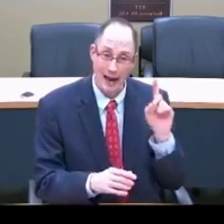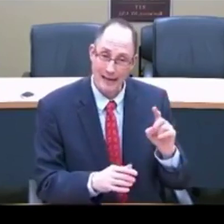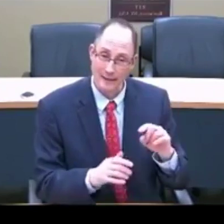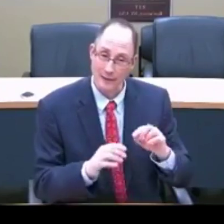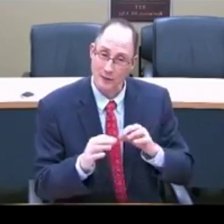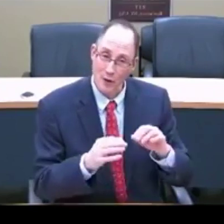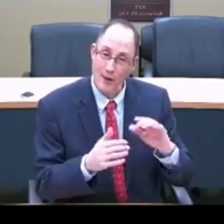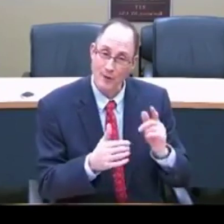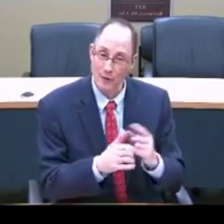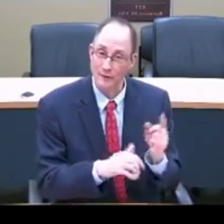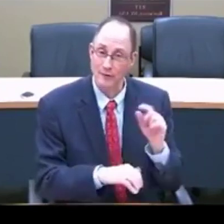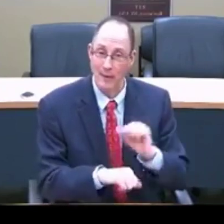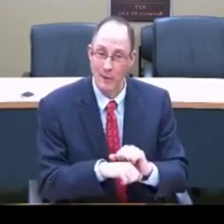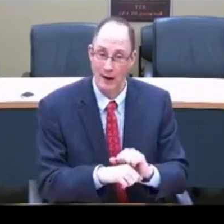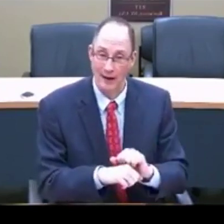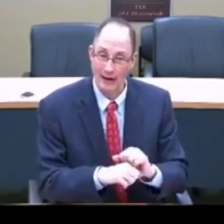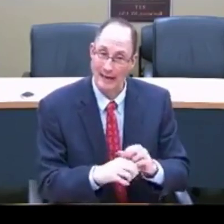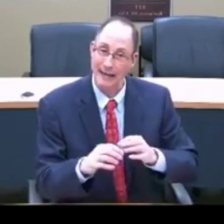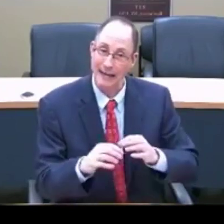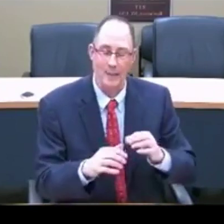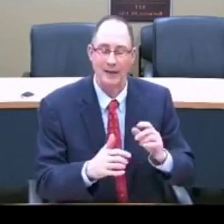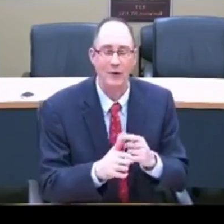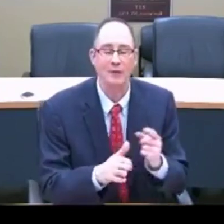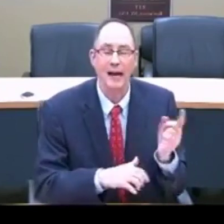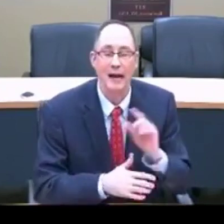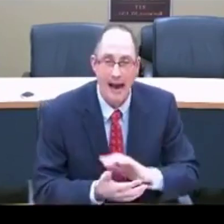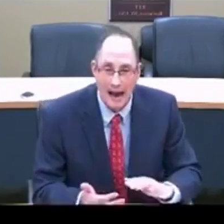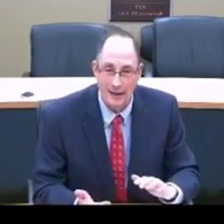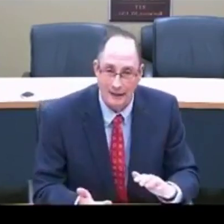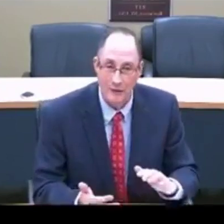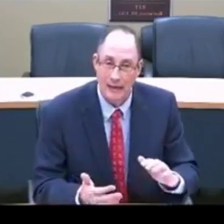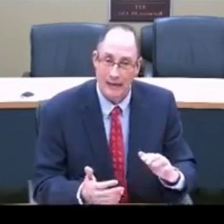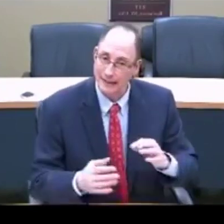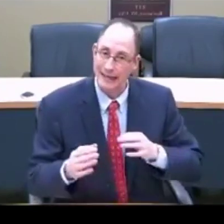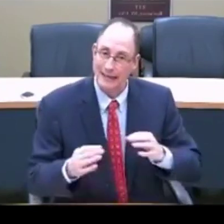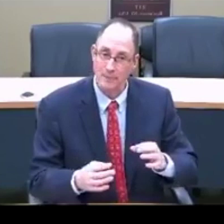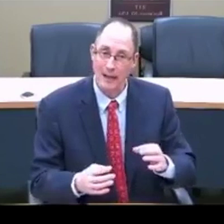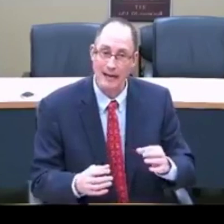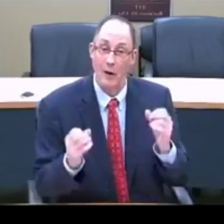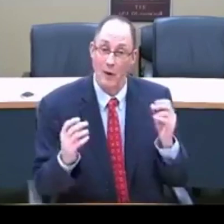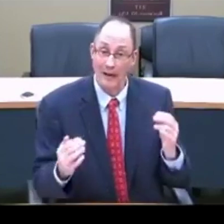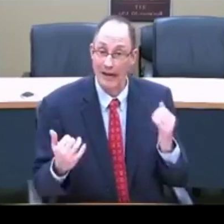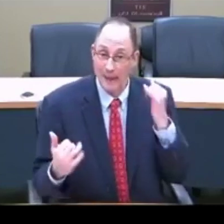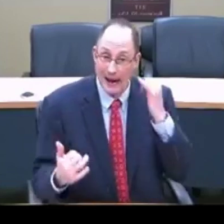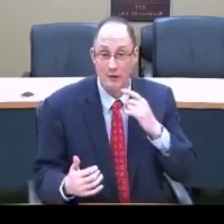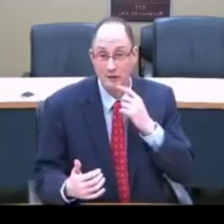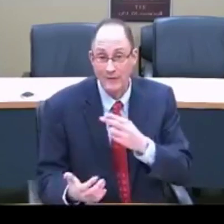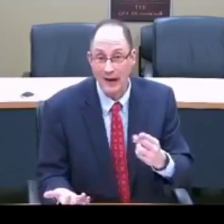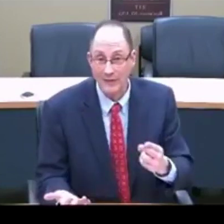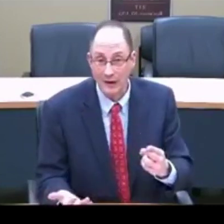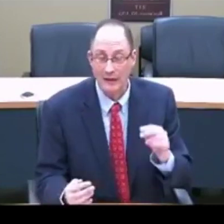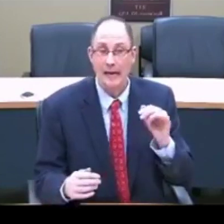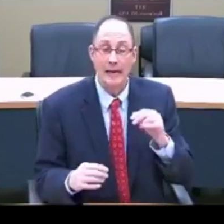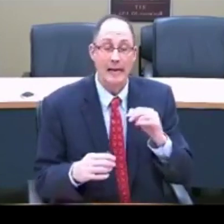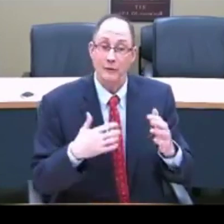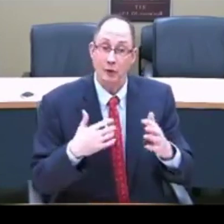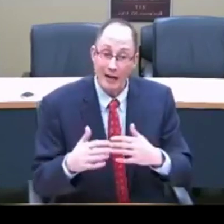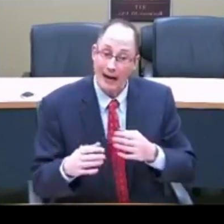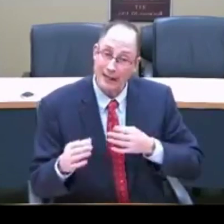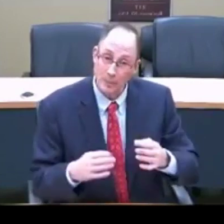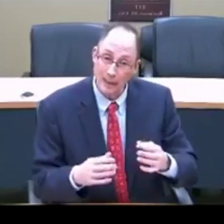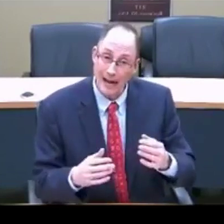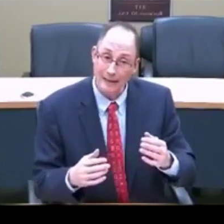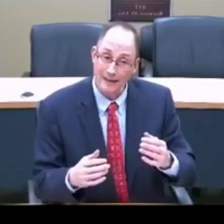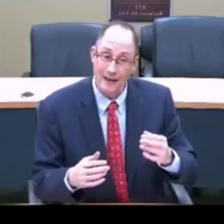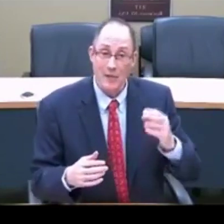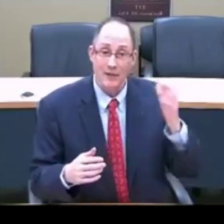ask them, describe your first day of work. I mean, first day of college. They explain it. Okay. Imagine your deaf-ahead-of-hearing. So, anyway, I